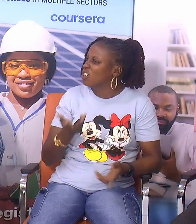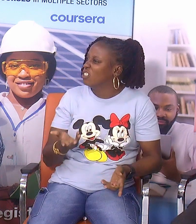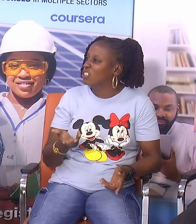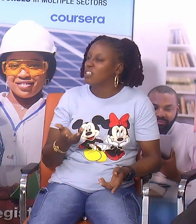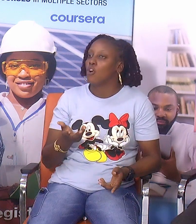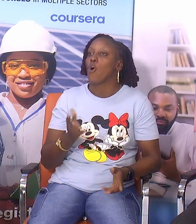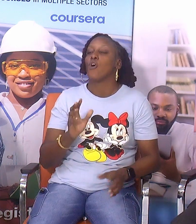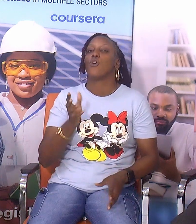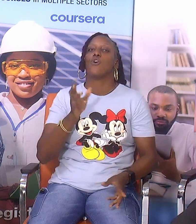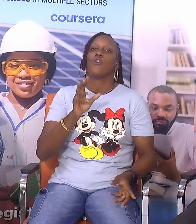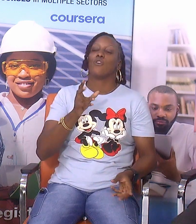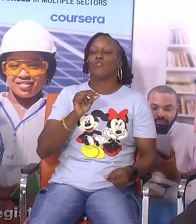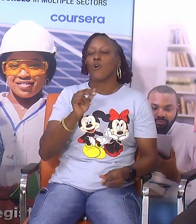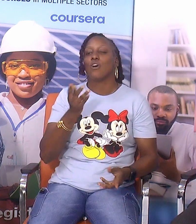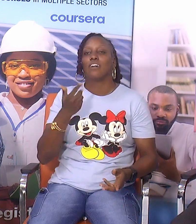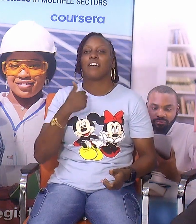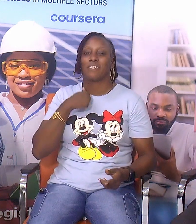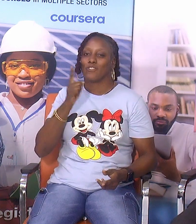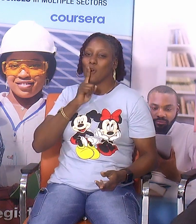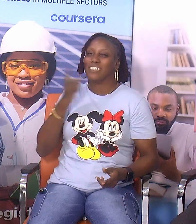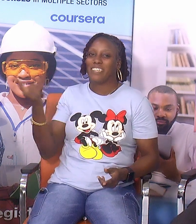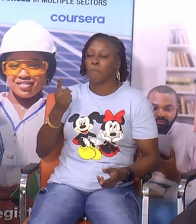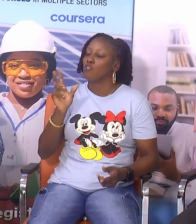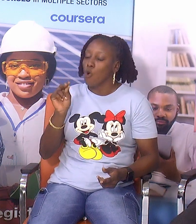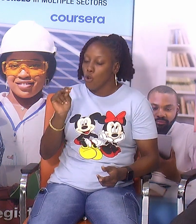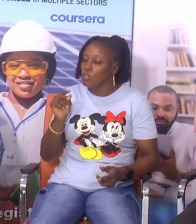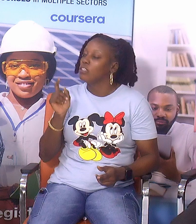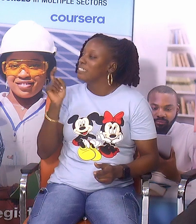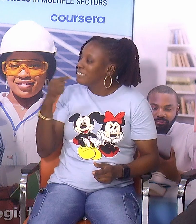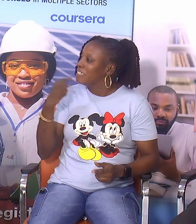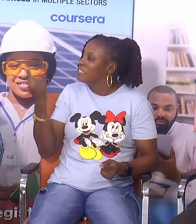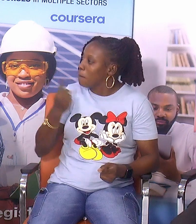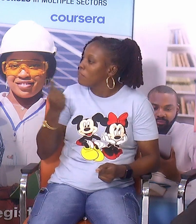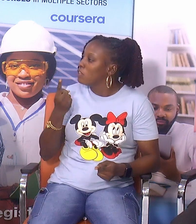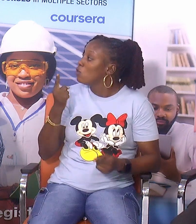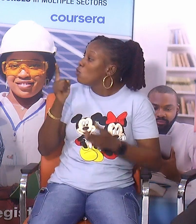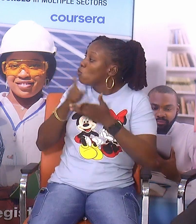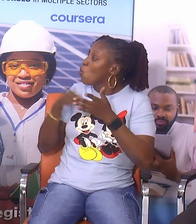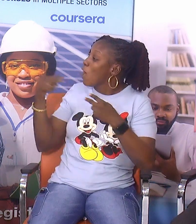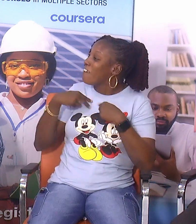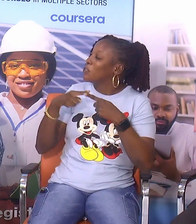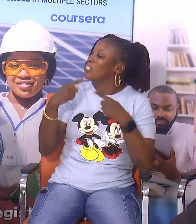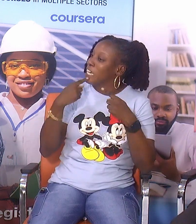disrespectful. If you have something to say, if you have something to tell me.